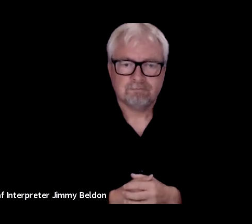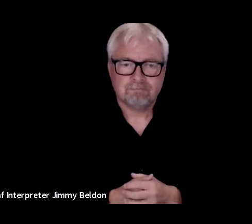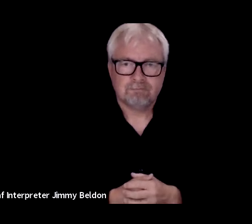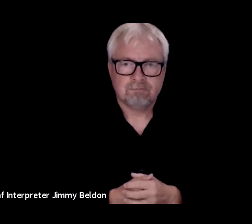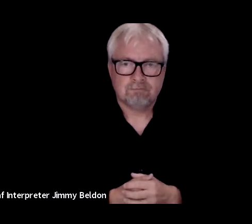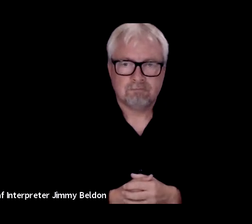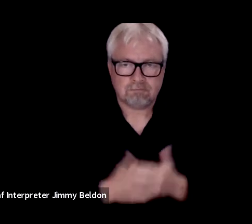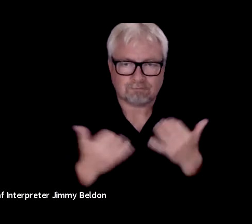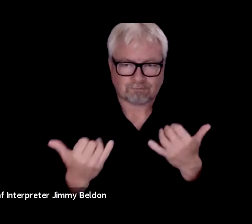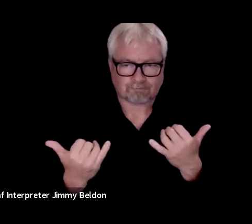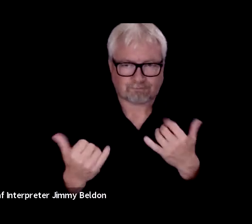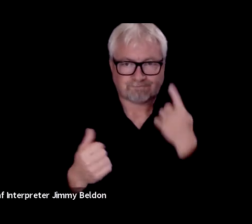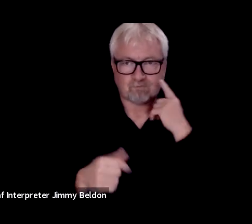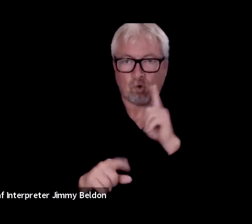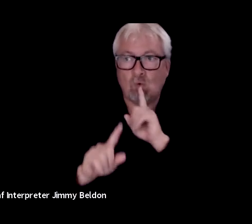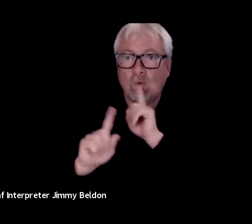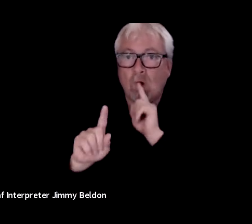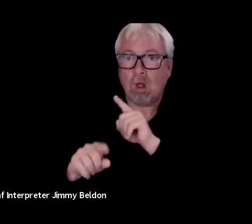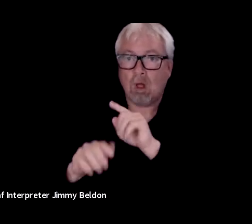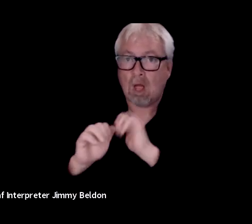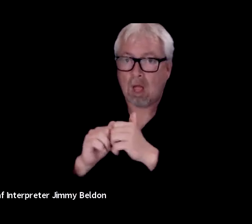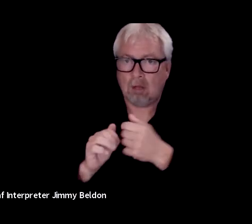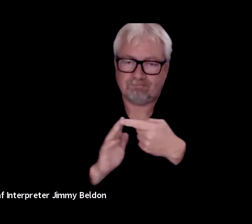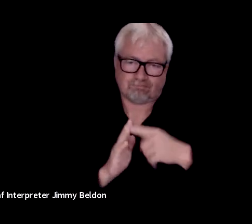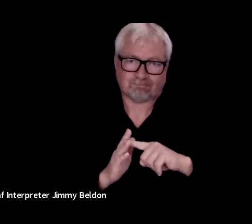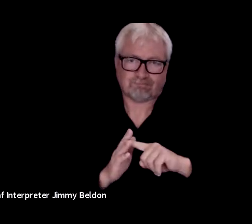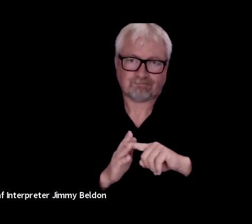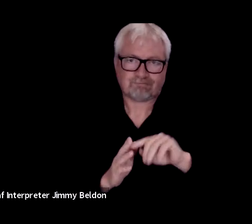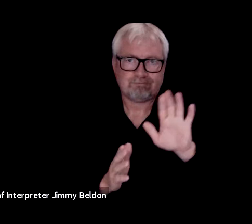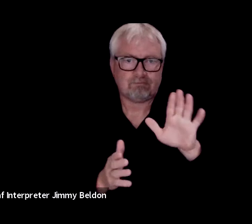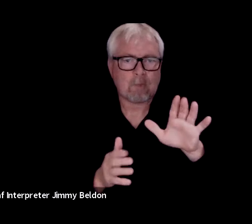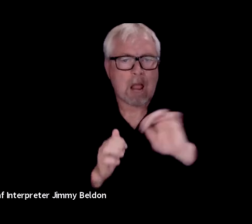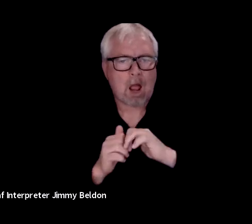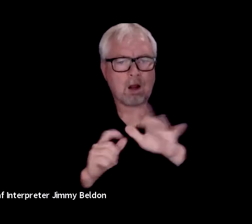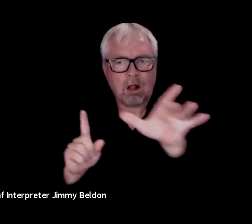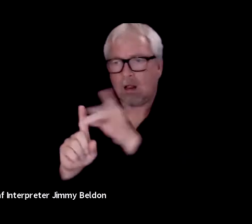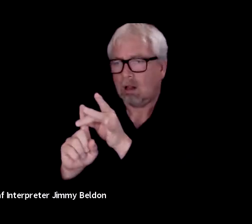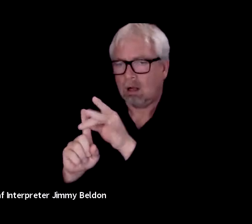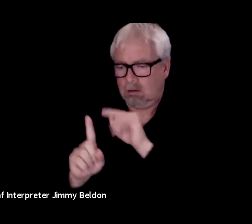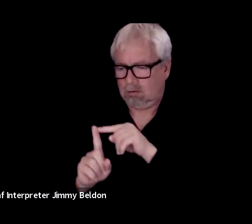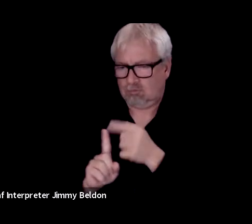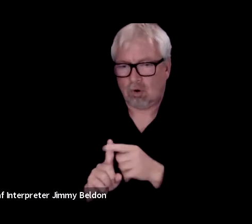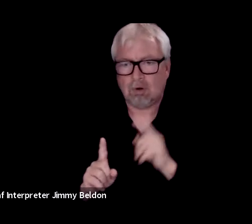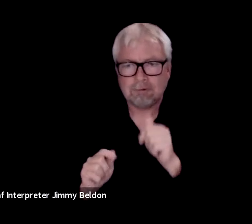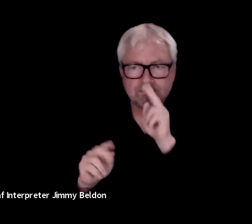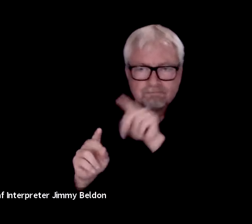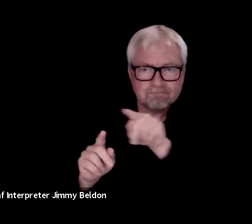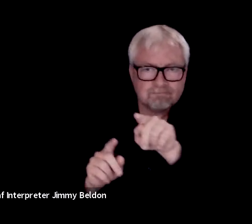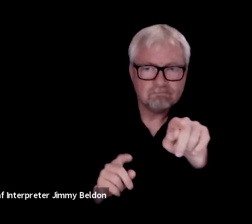There's probably more to talk about in terms of how the approach to kind of